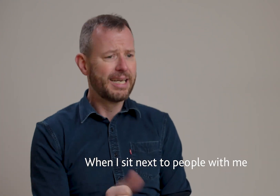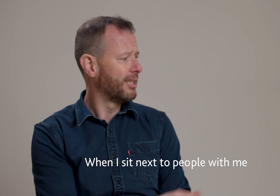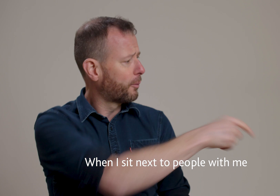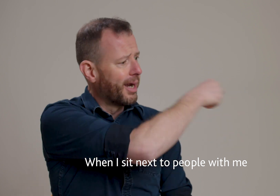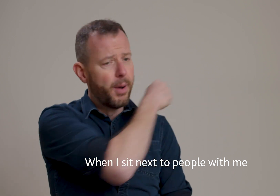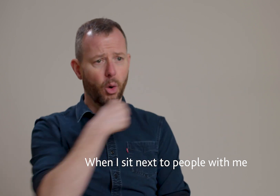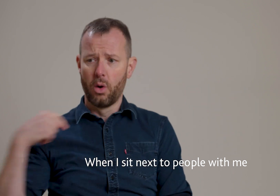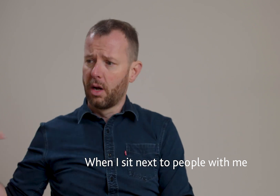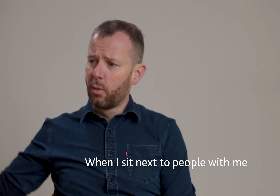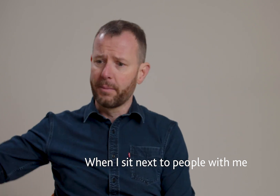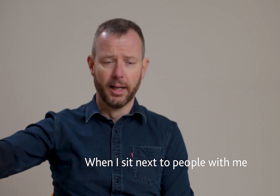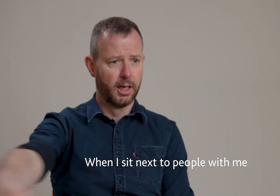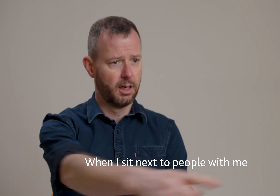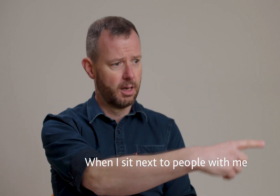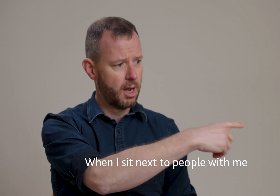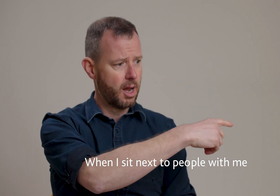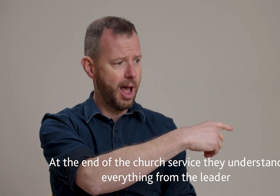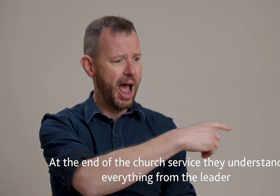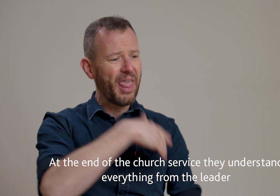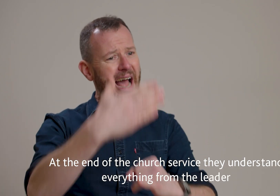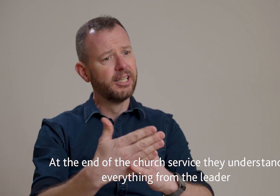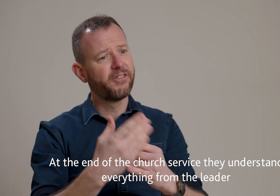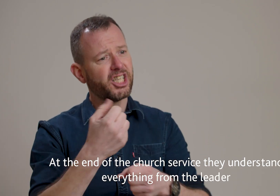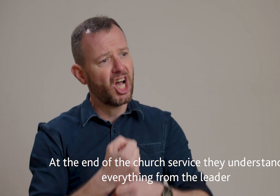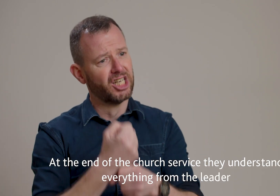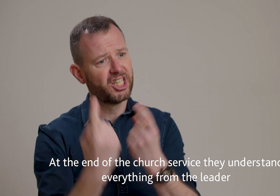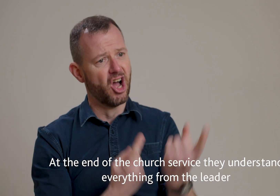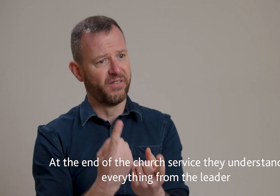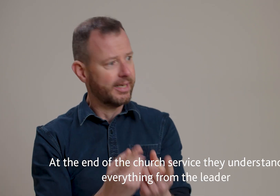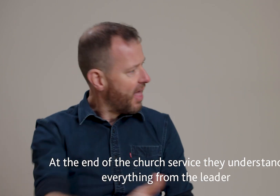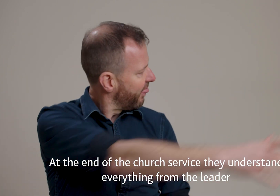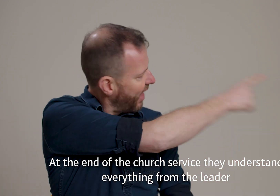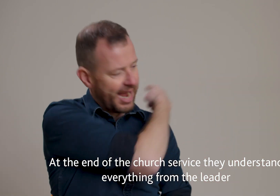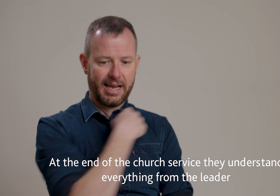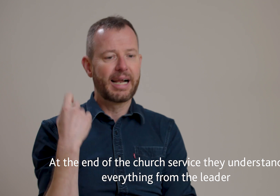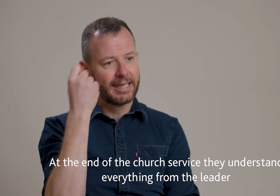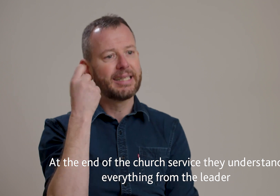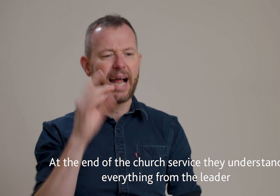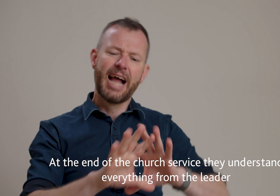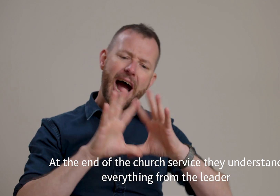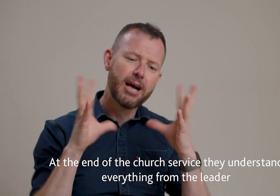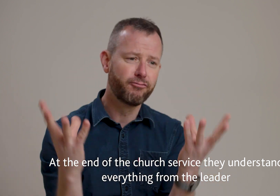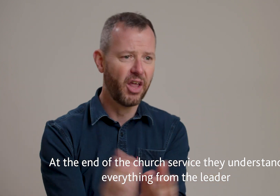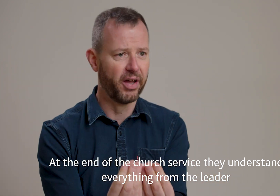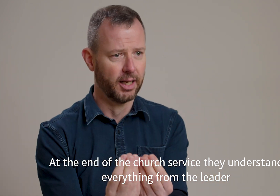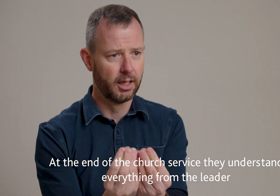not the people but no. At the hand of the church, they can understand everything.